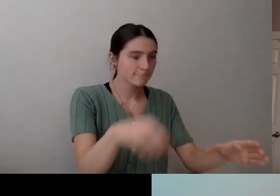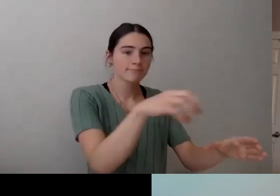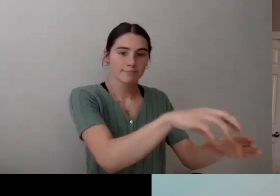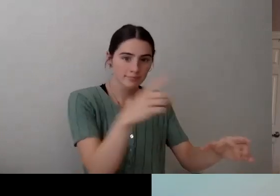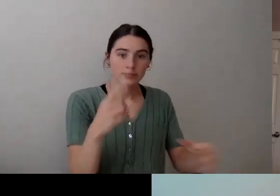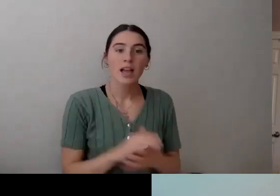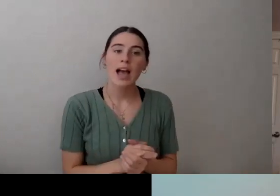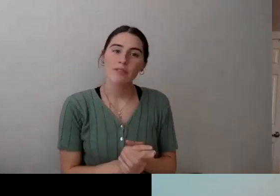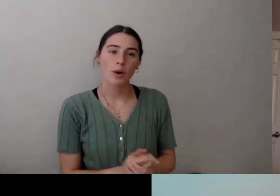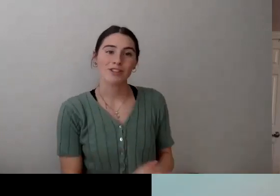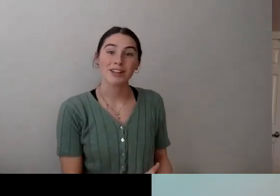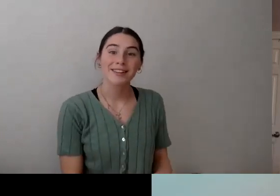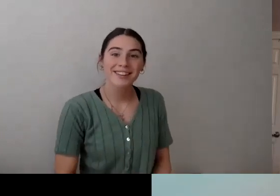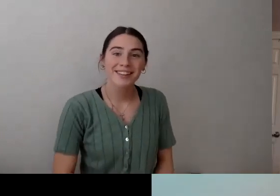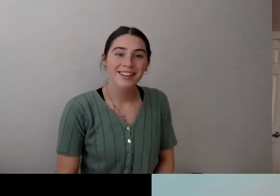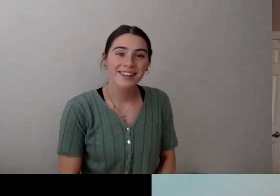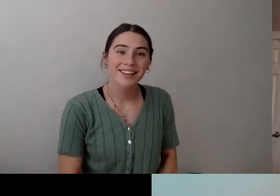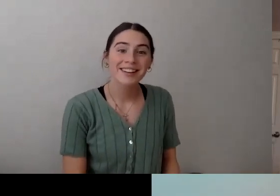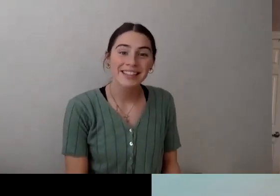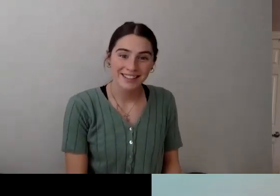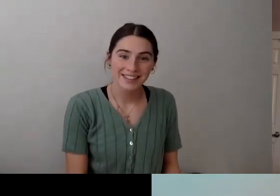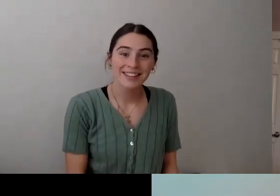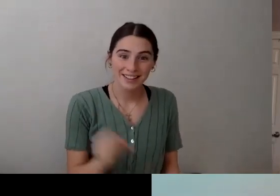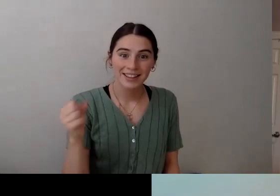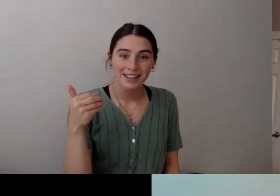Now this, yes,